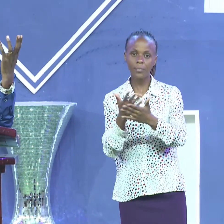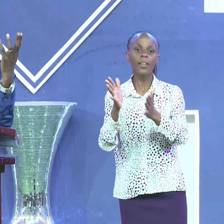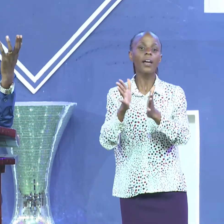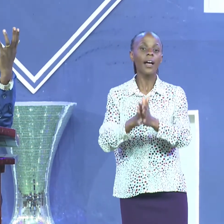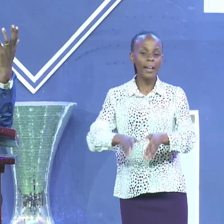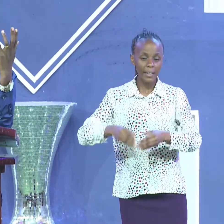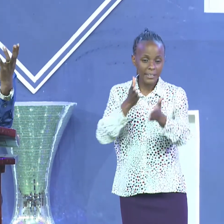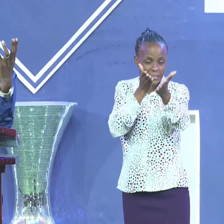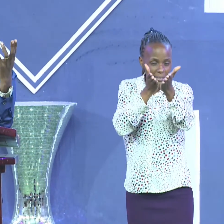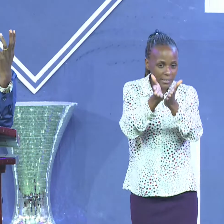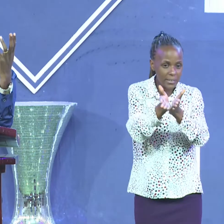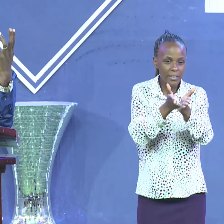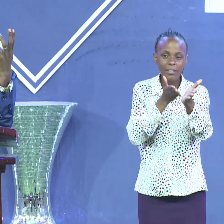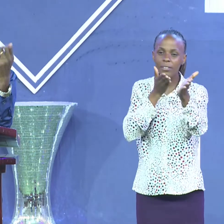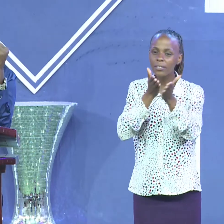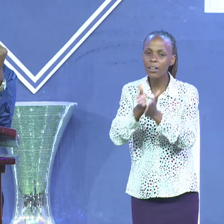So